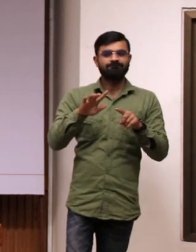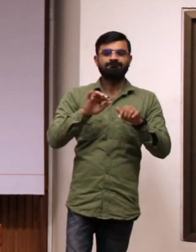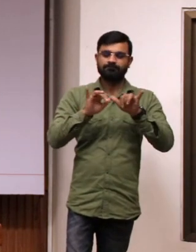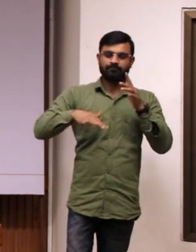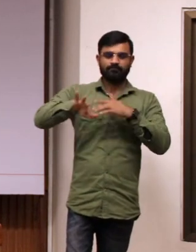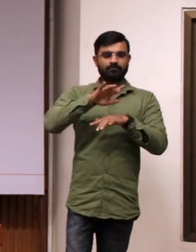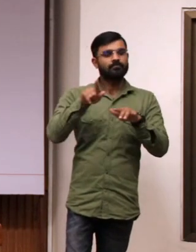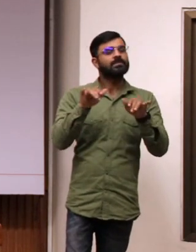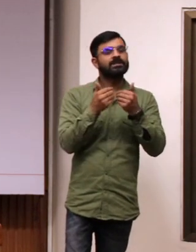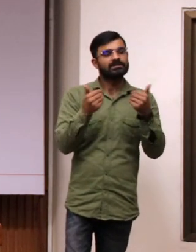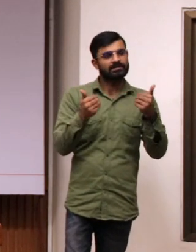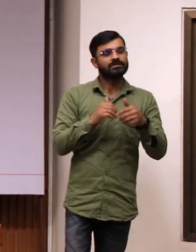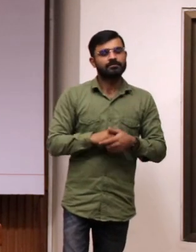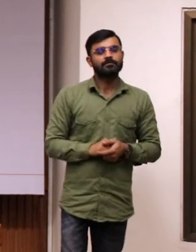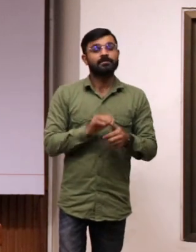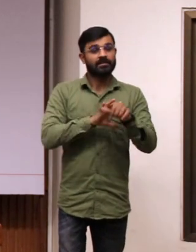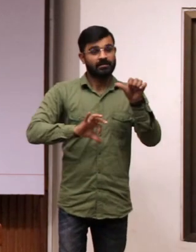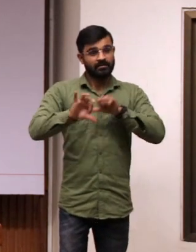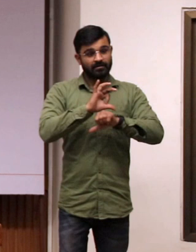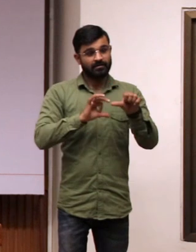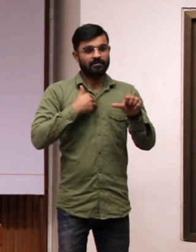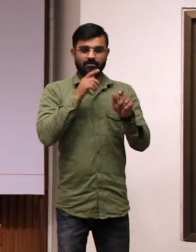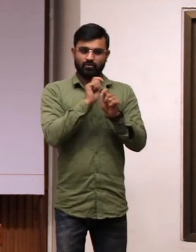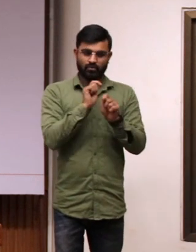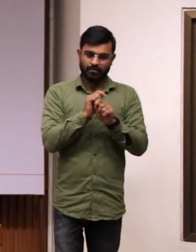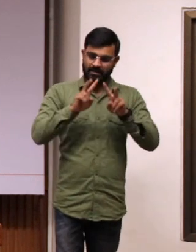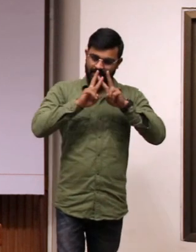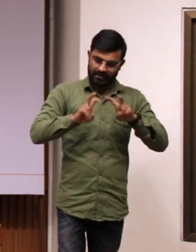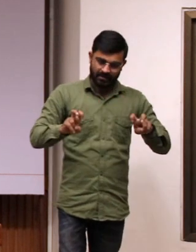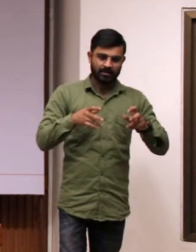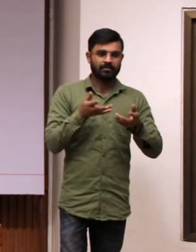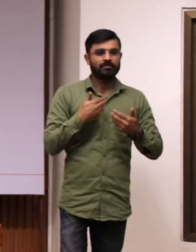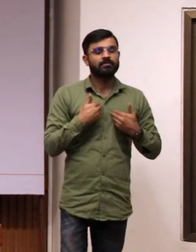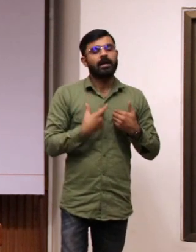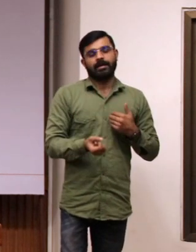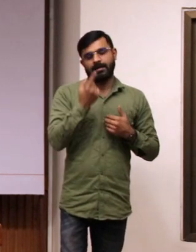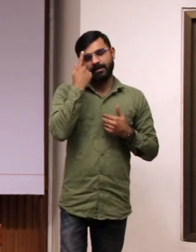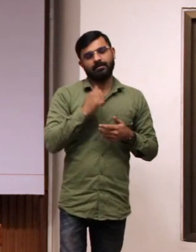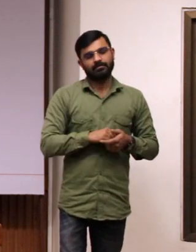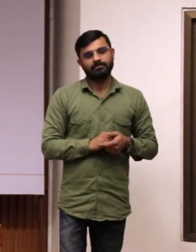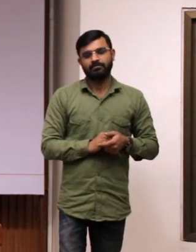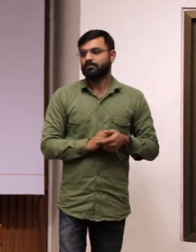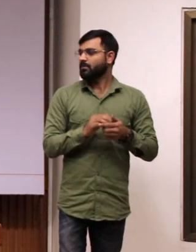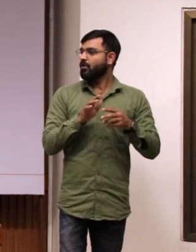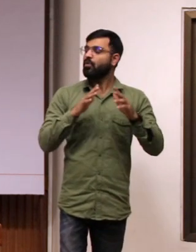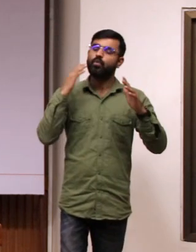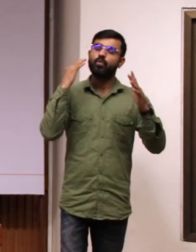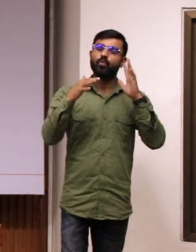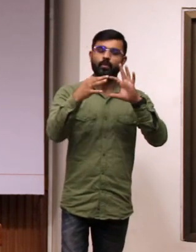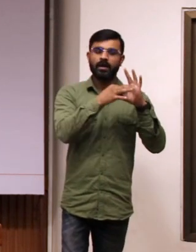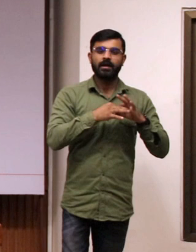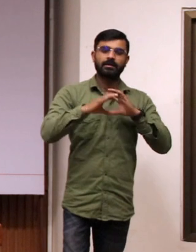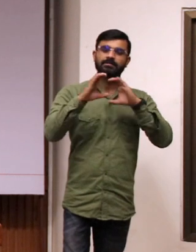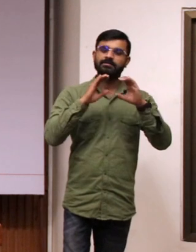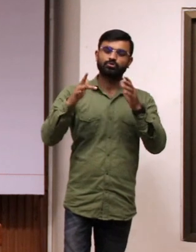make sense, actually. But as a scientist working in the field, as a researcher working in the field, I understand that forest is not congregation